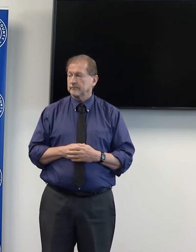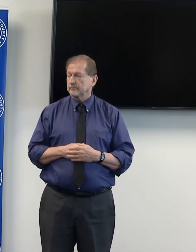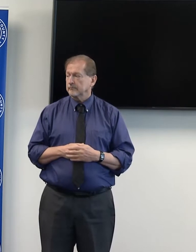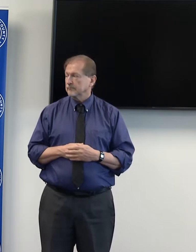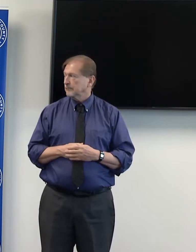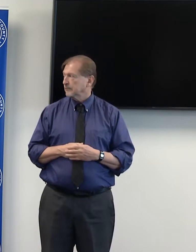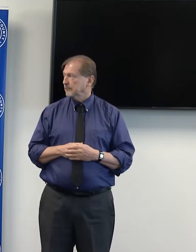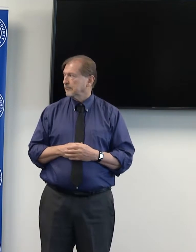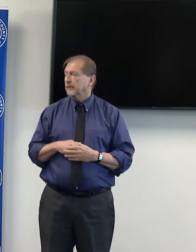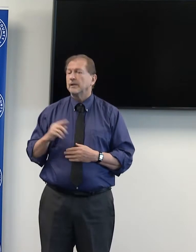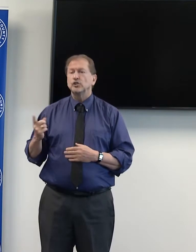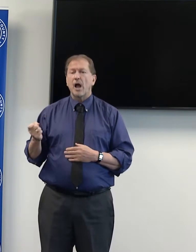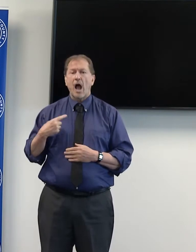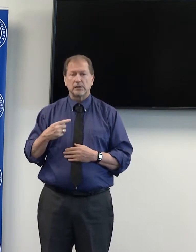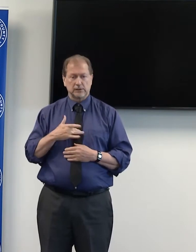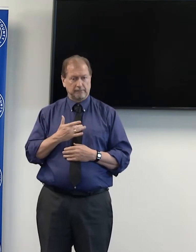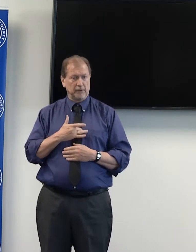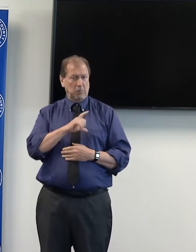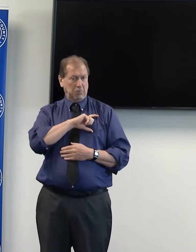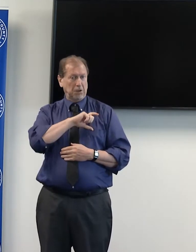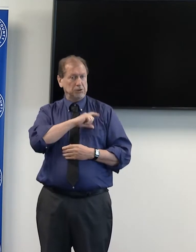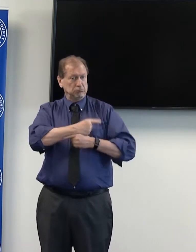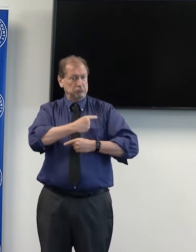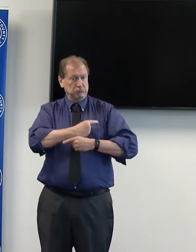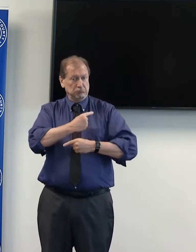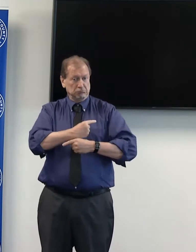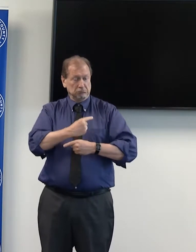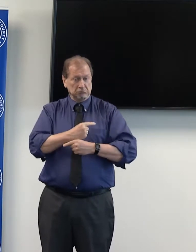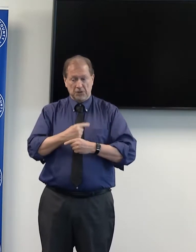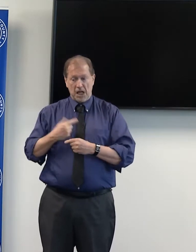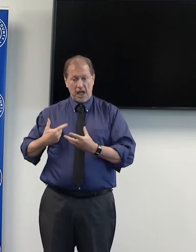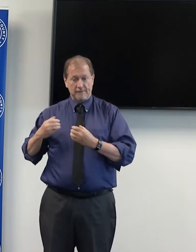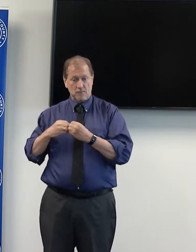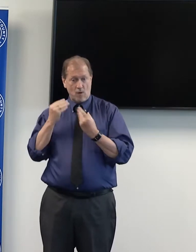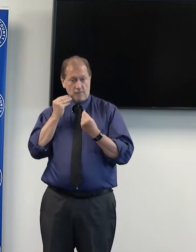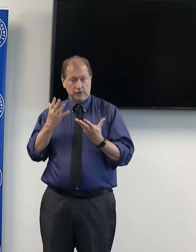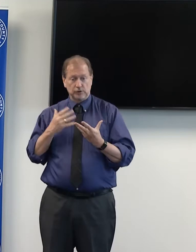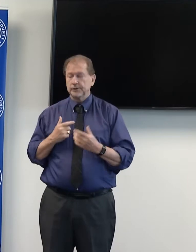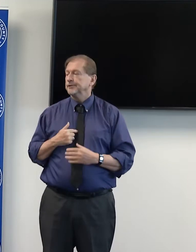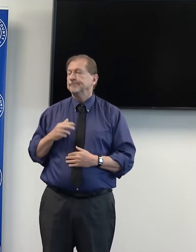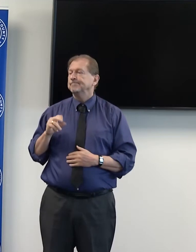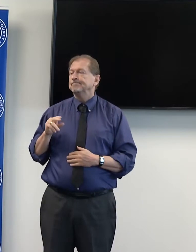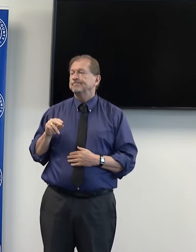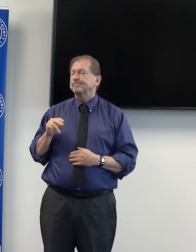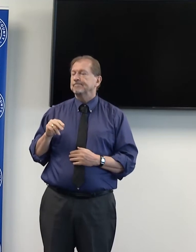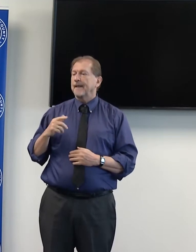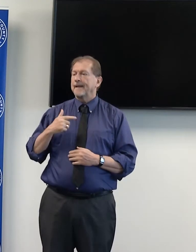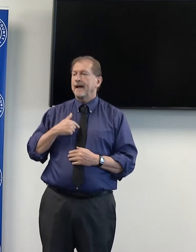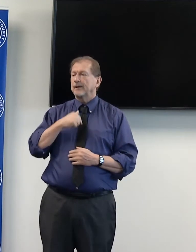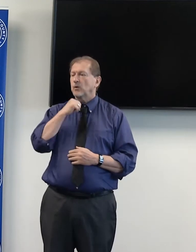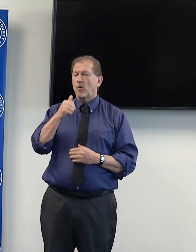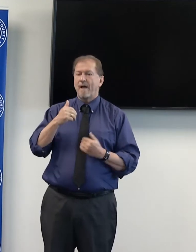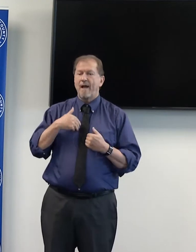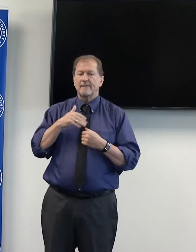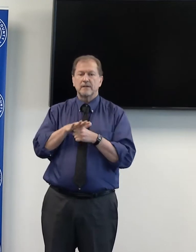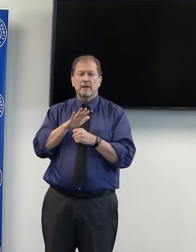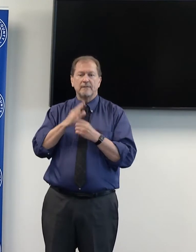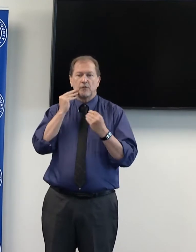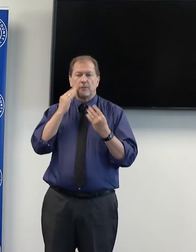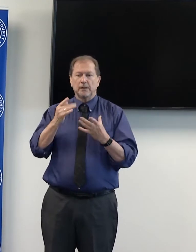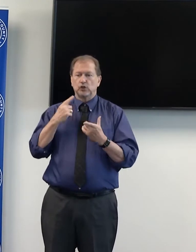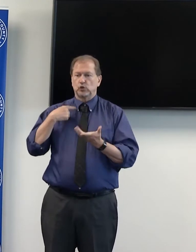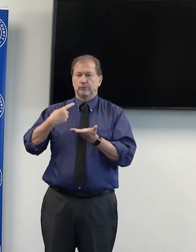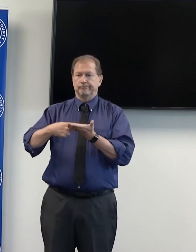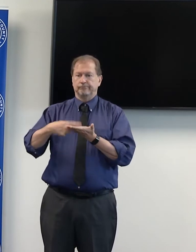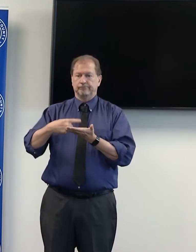can I comment on the police response? No, I think that it's inappropriate for me to do that, and I don't have sufficient